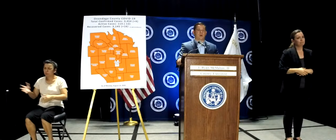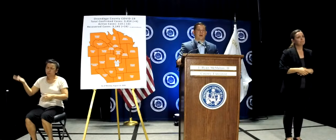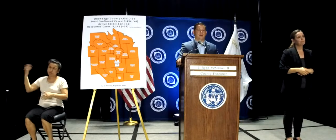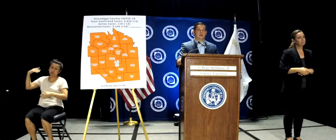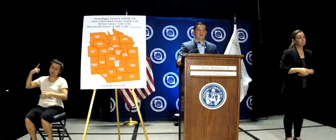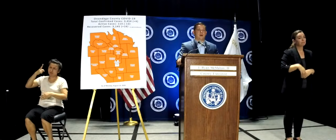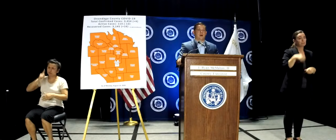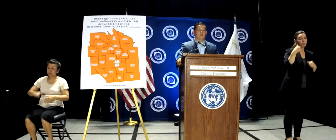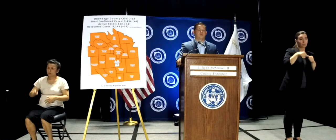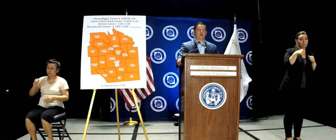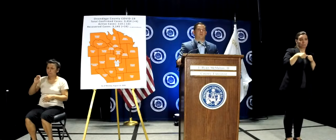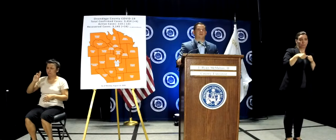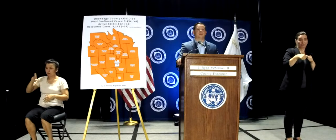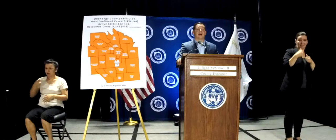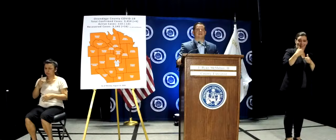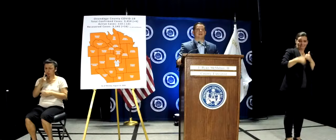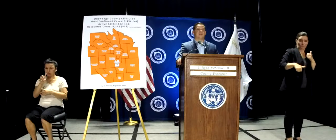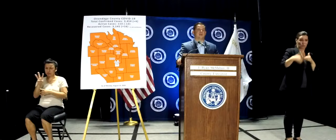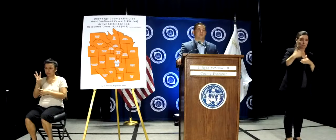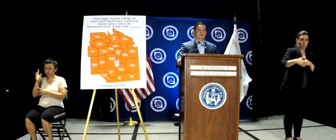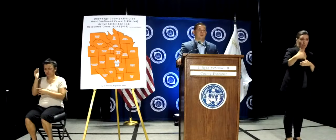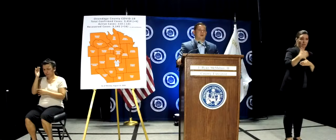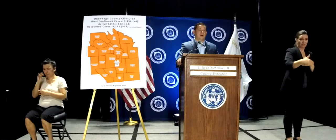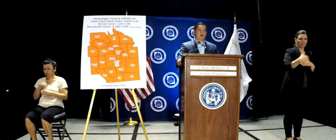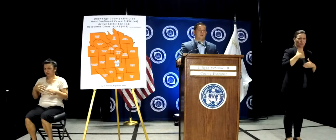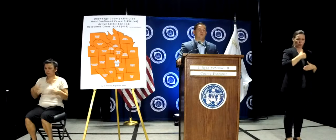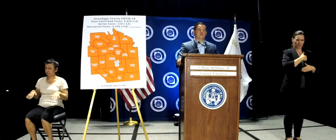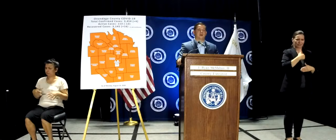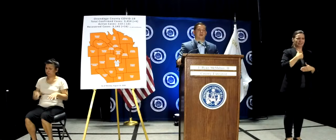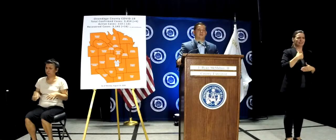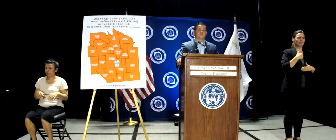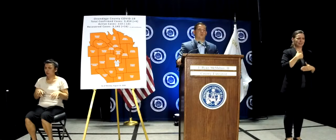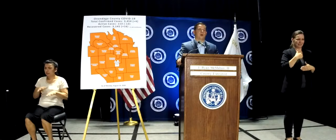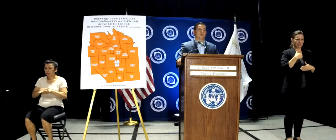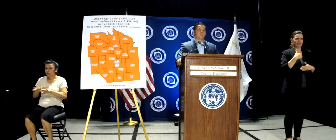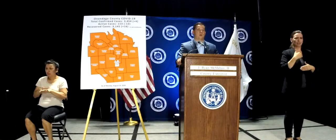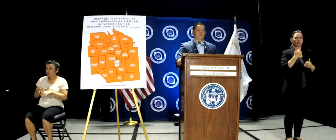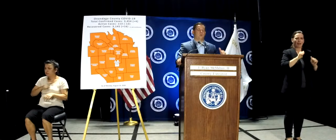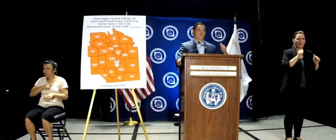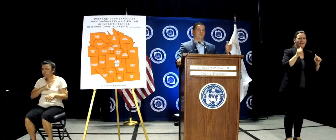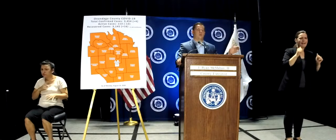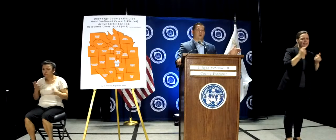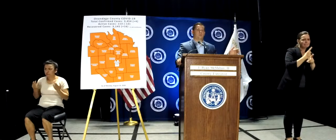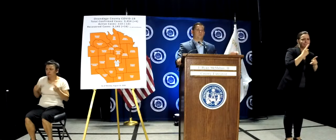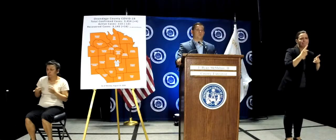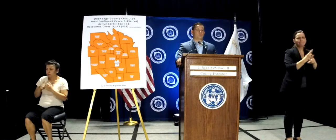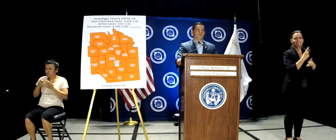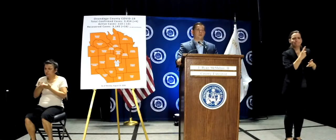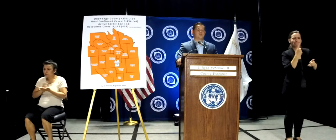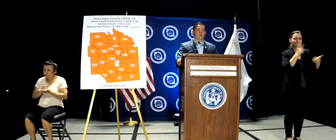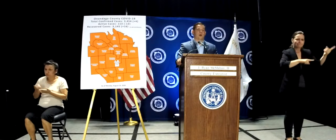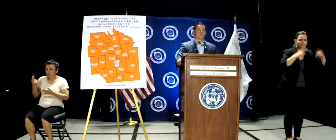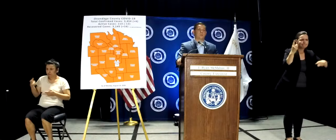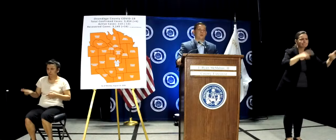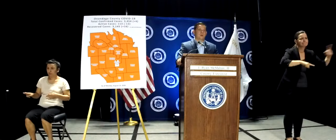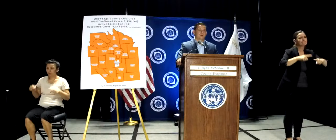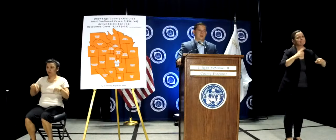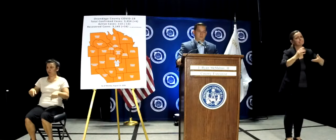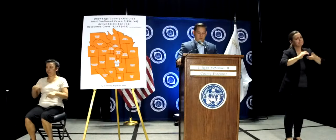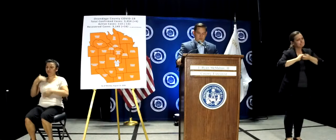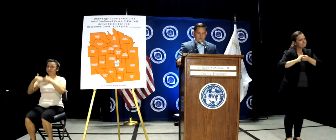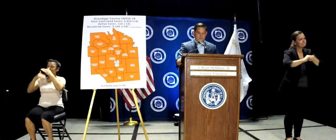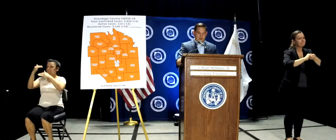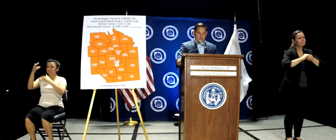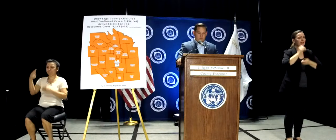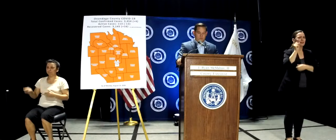step of the way, we've brought people back together, but we've done it in a different way than where we were before. We've been smart.